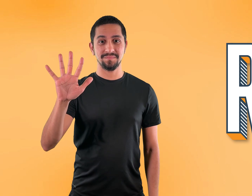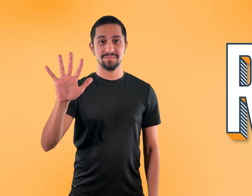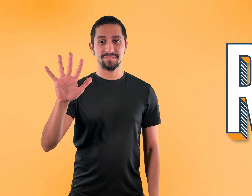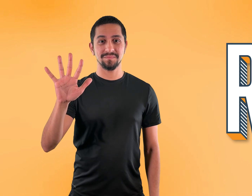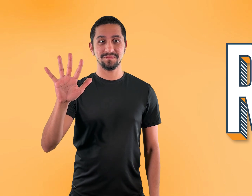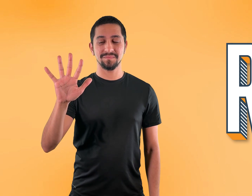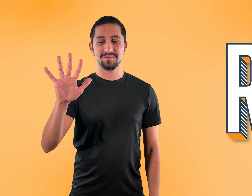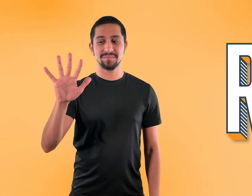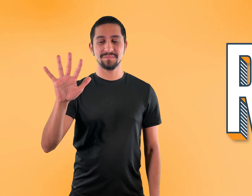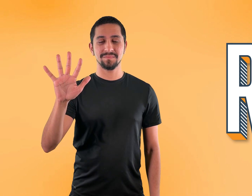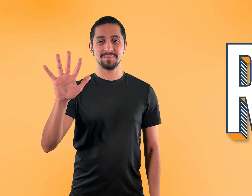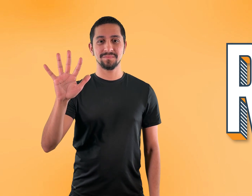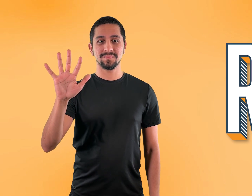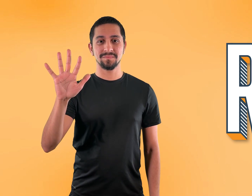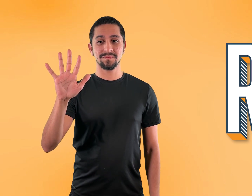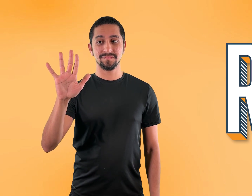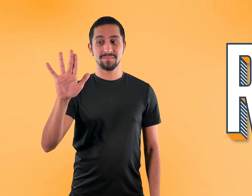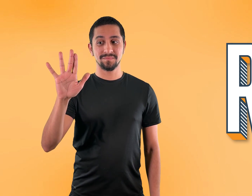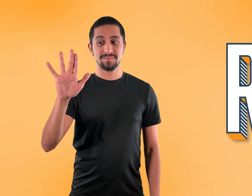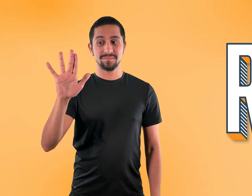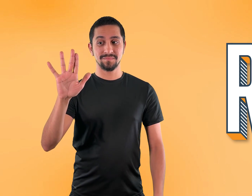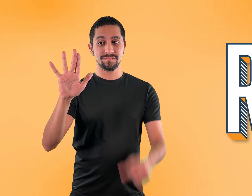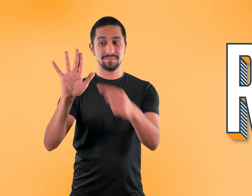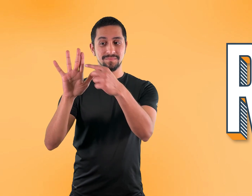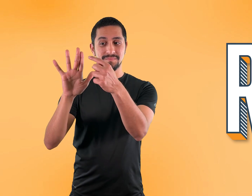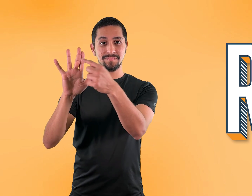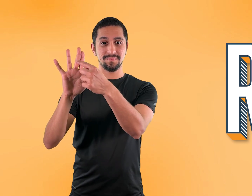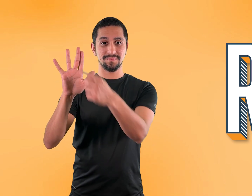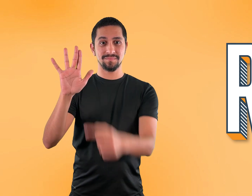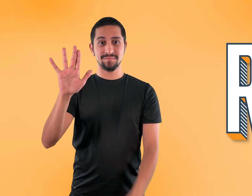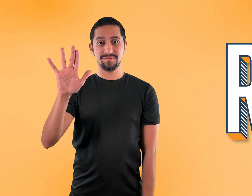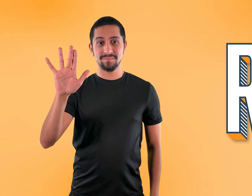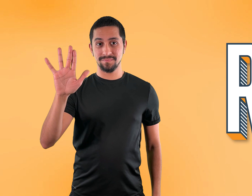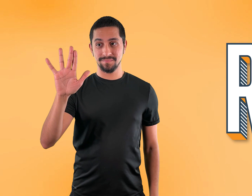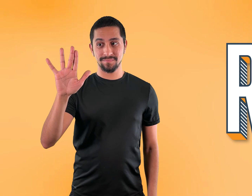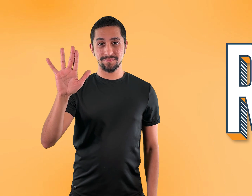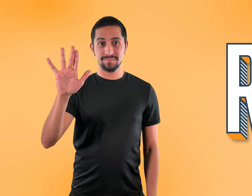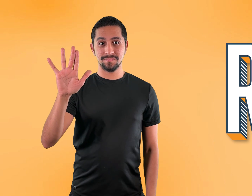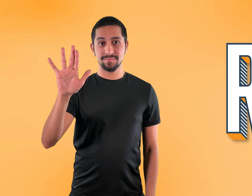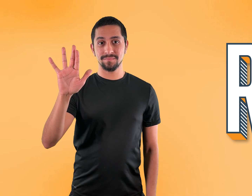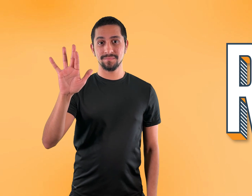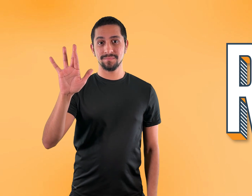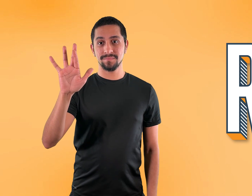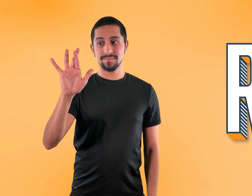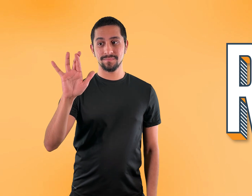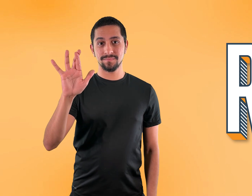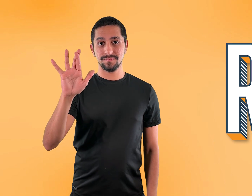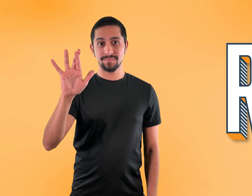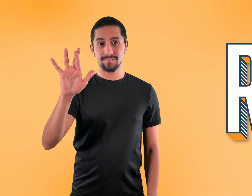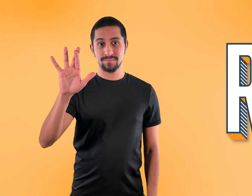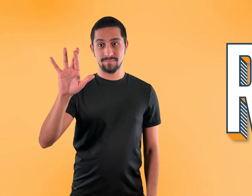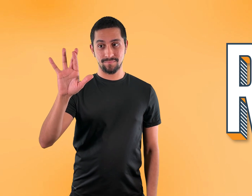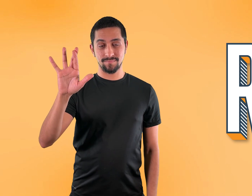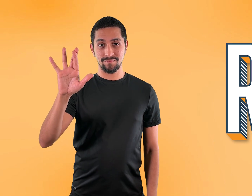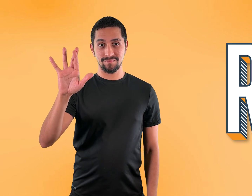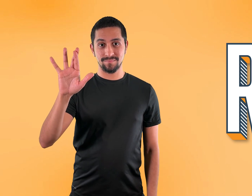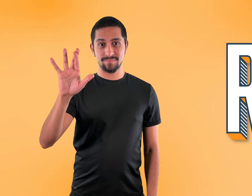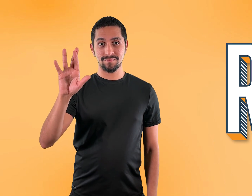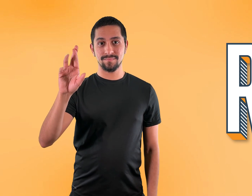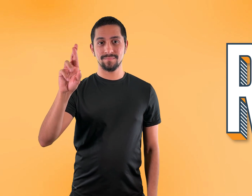dominant hand, palm facing out, with your index and middle fingers crossed over each other to make a twist. The